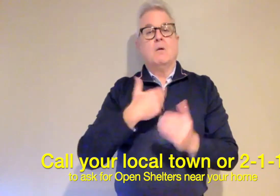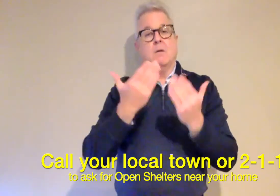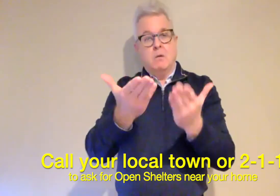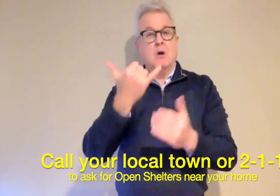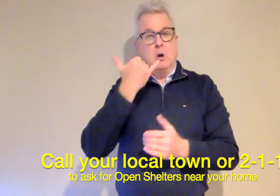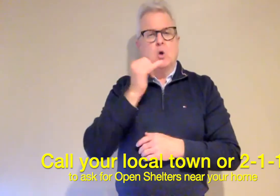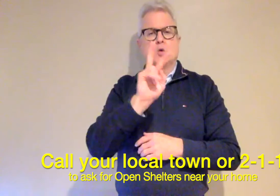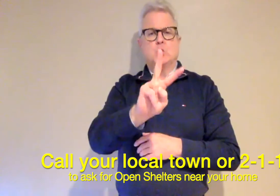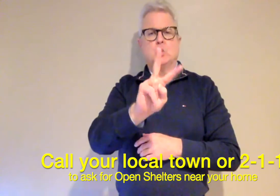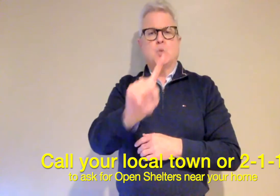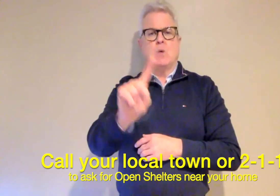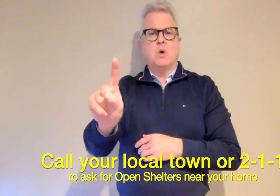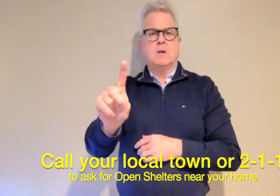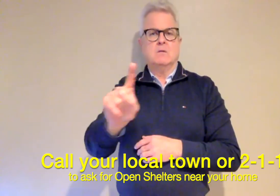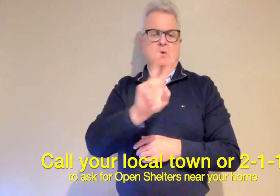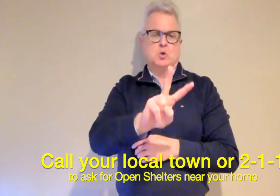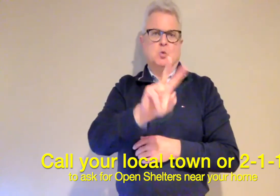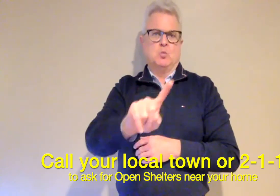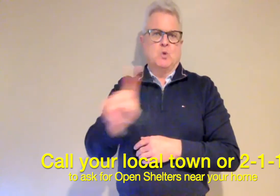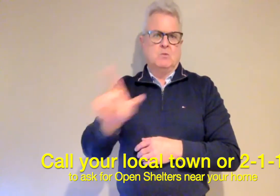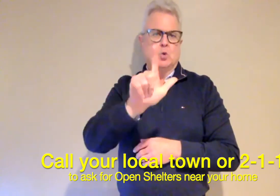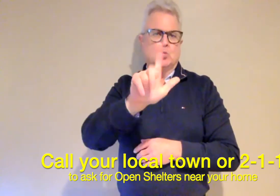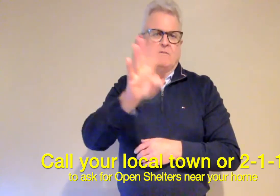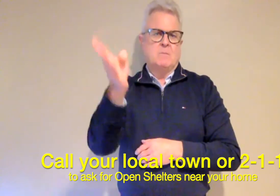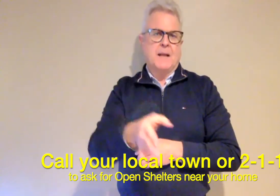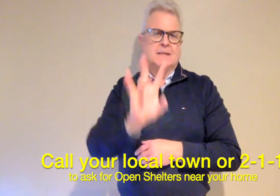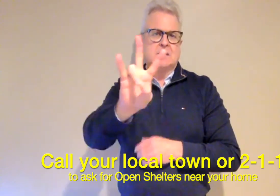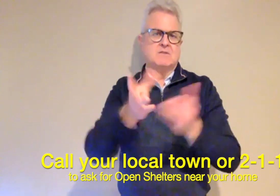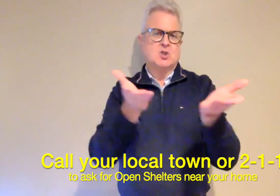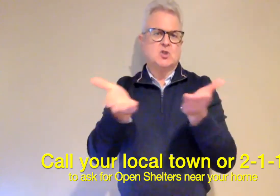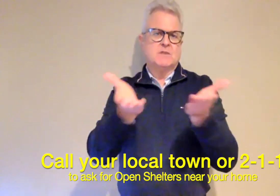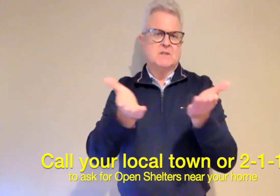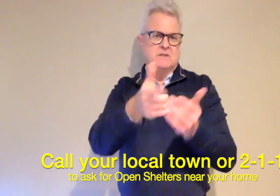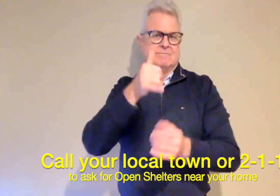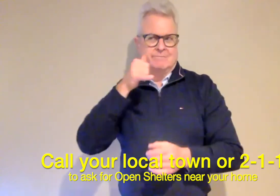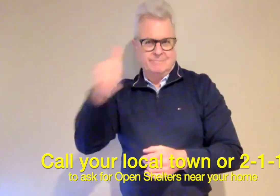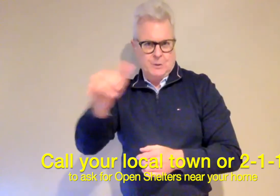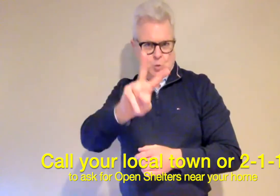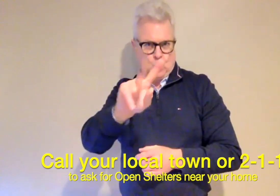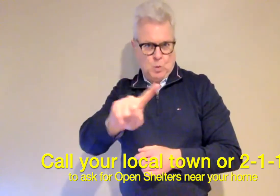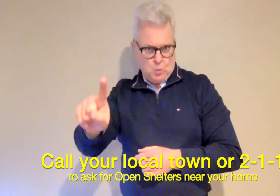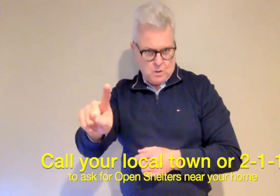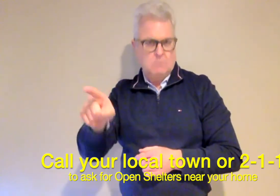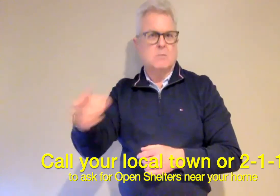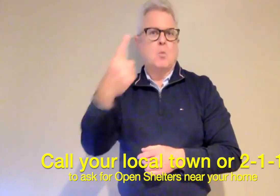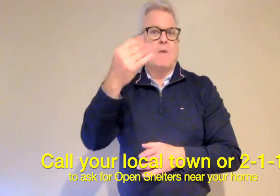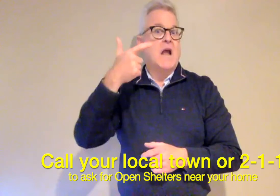family. Or you can call 211, which is available 24/7 to provide